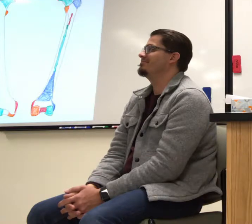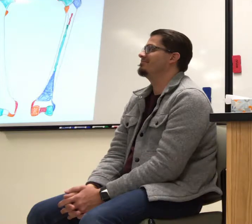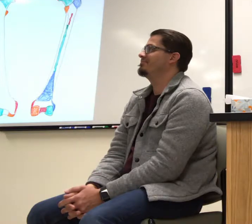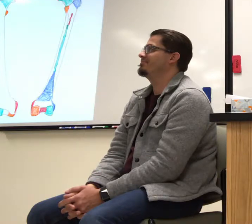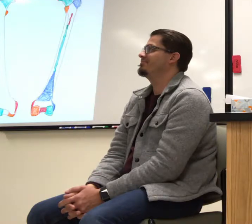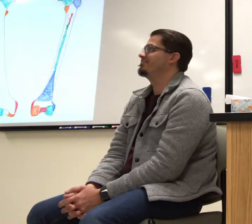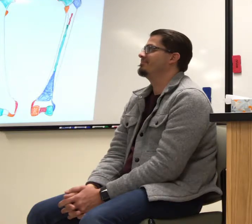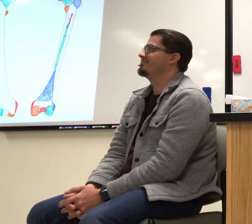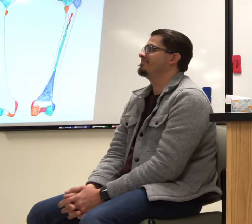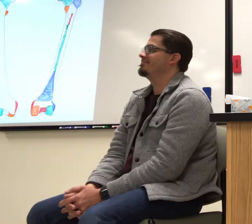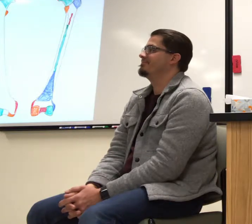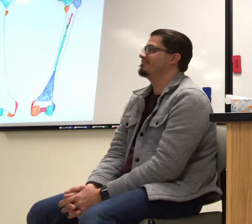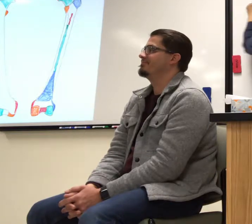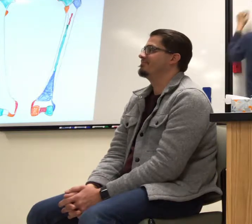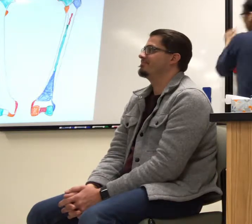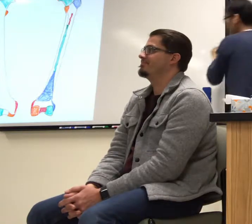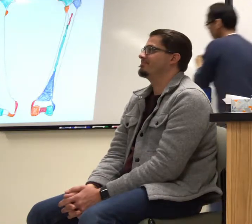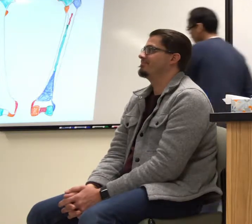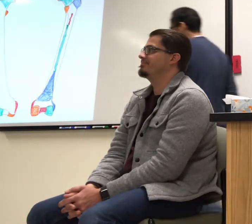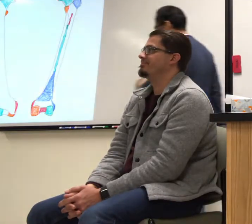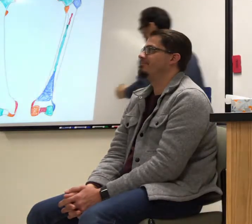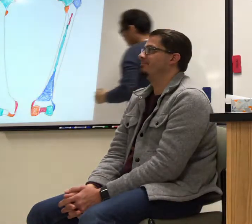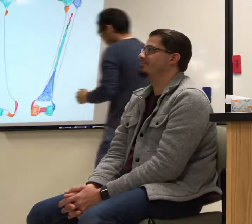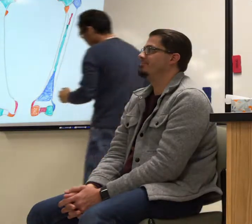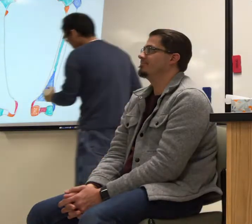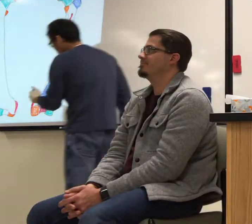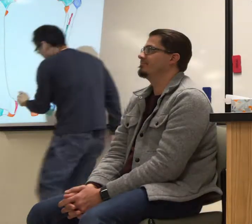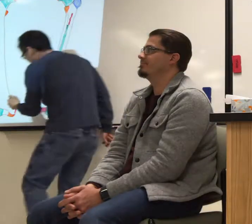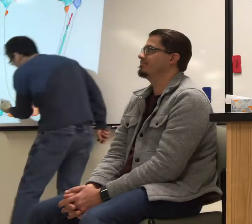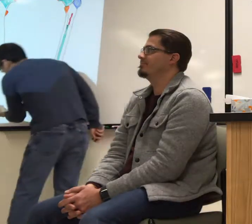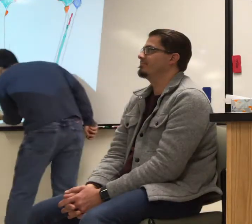I'm gonna use this brownish color here.